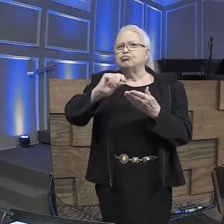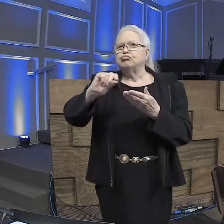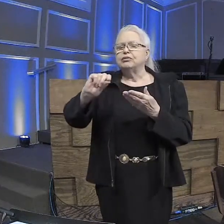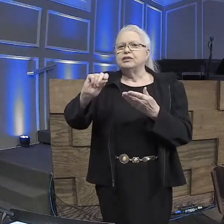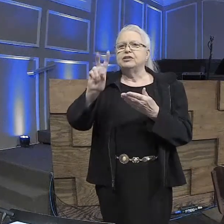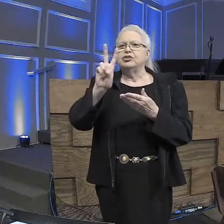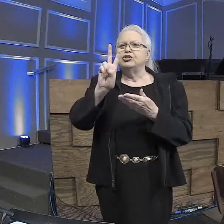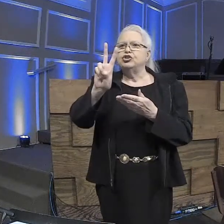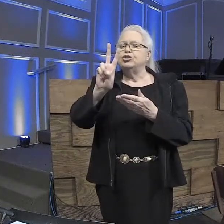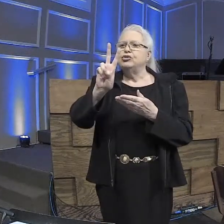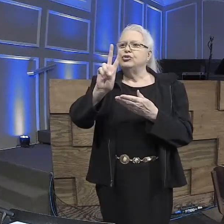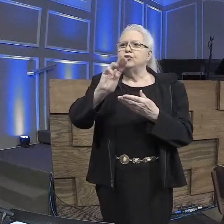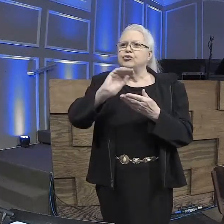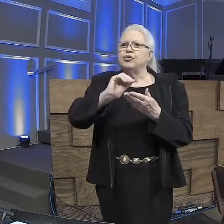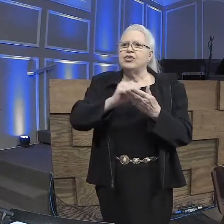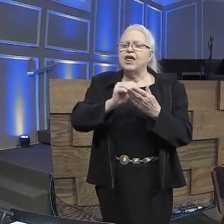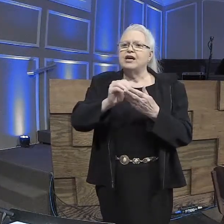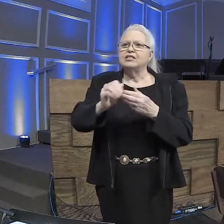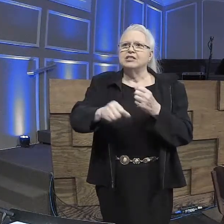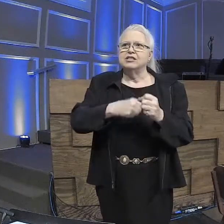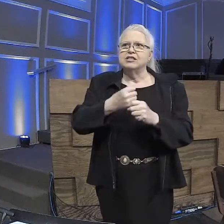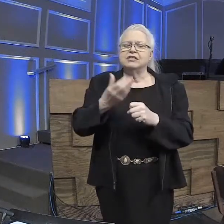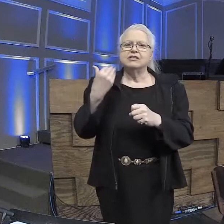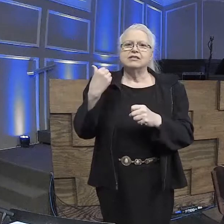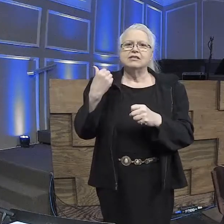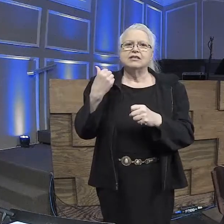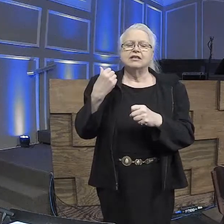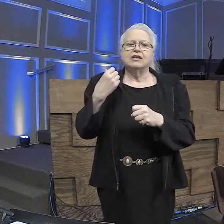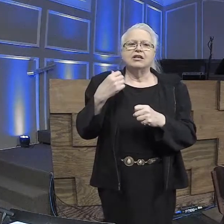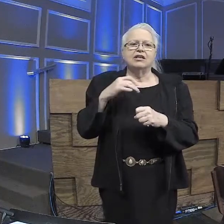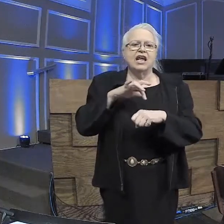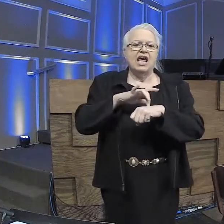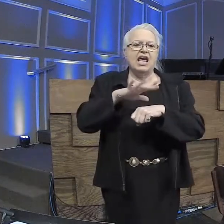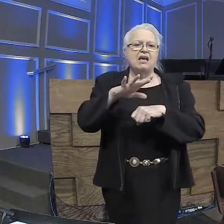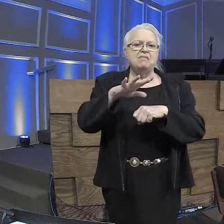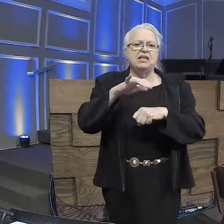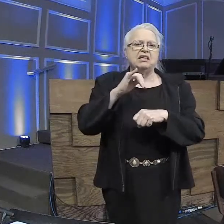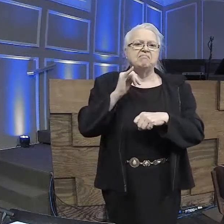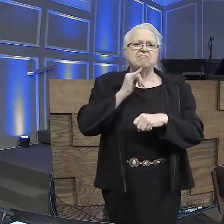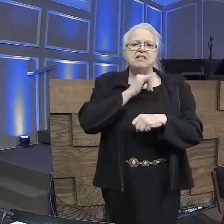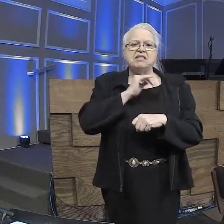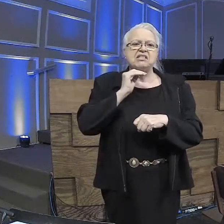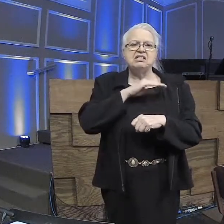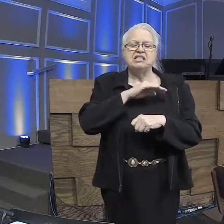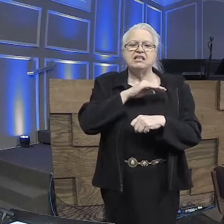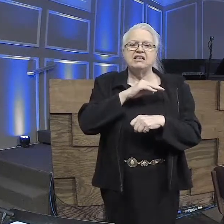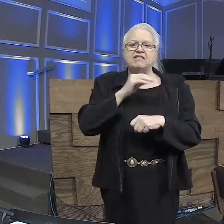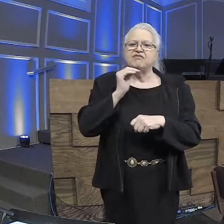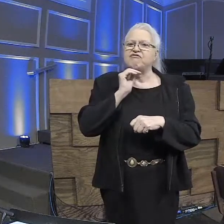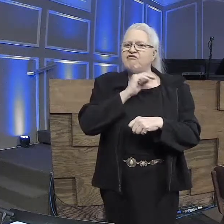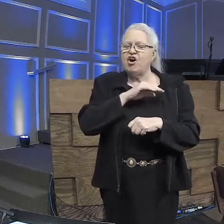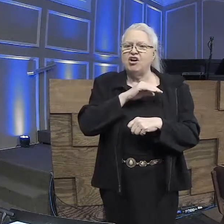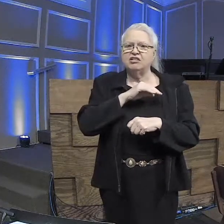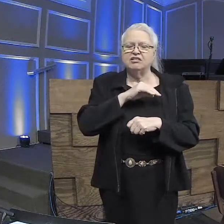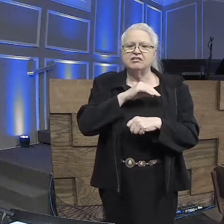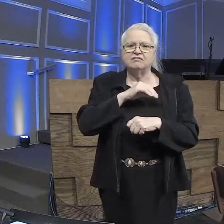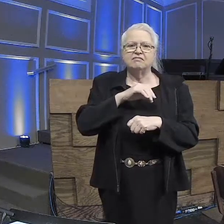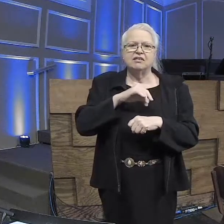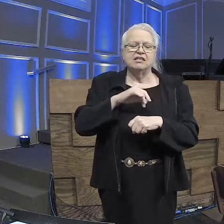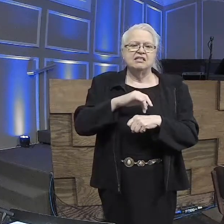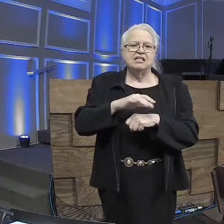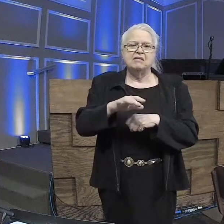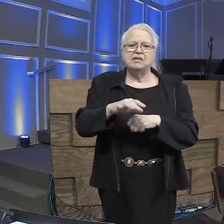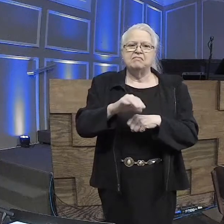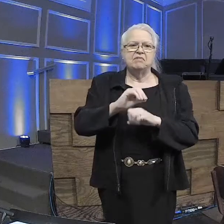the Apostle Paul, he called it empty deceit. He says it's false, it's fraudulent, it's of